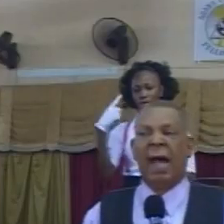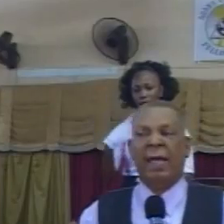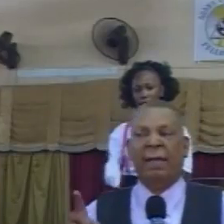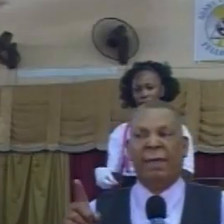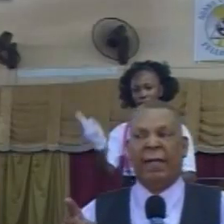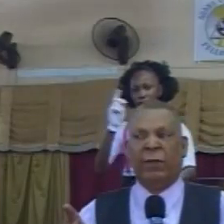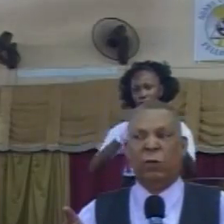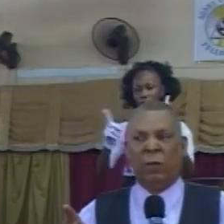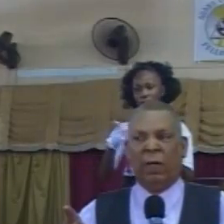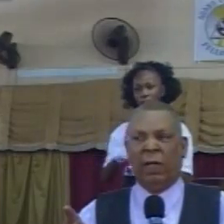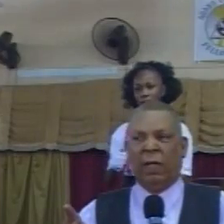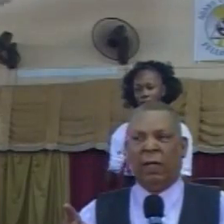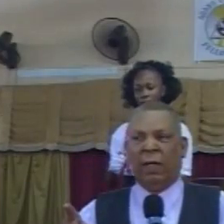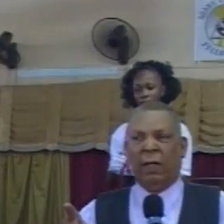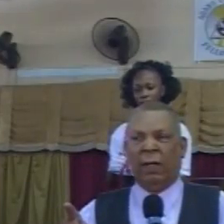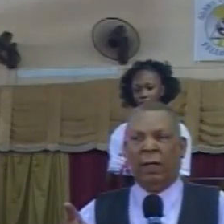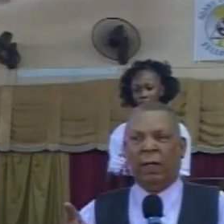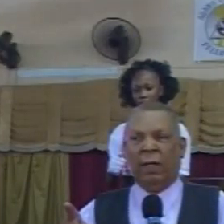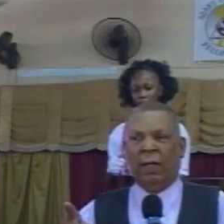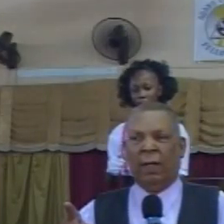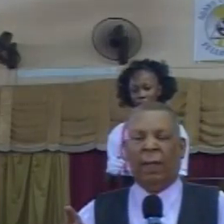unless I invite you.